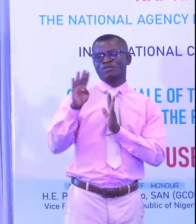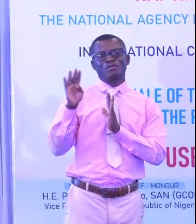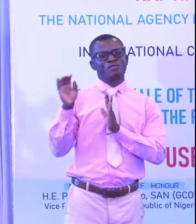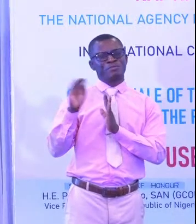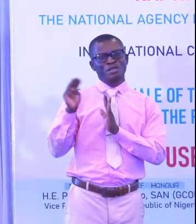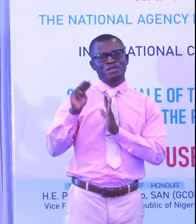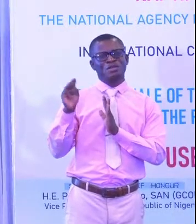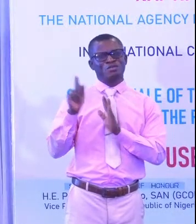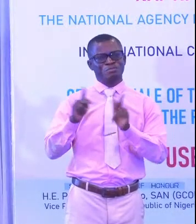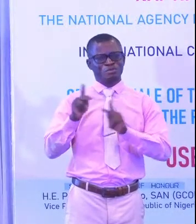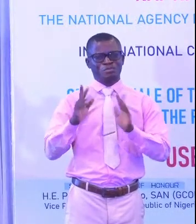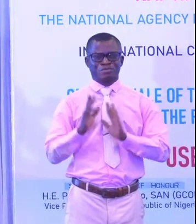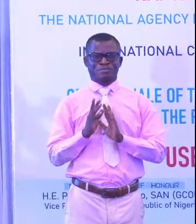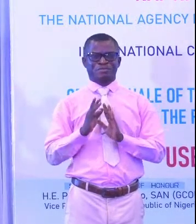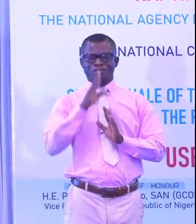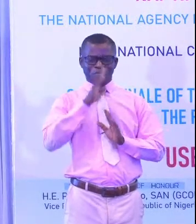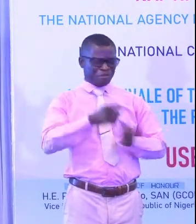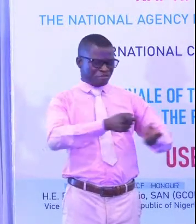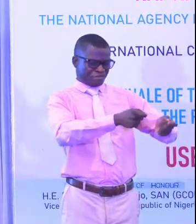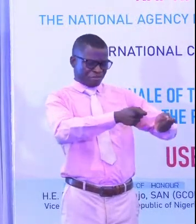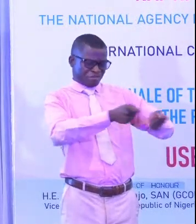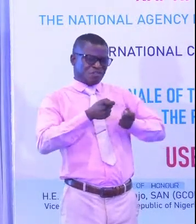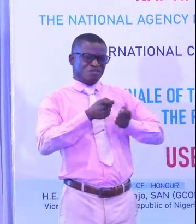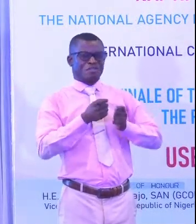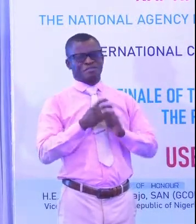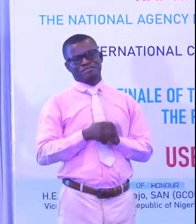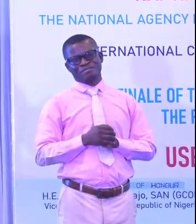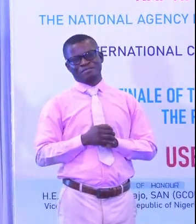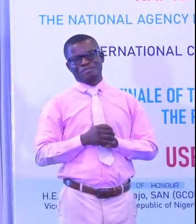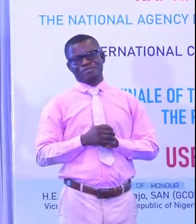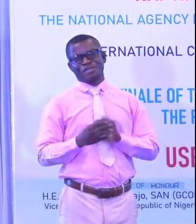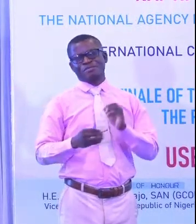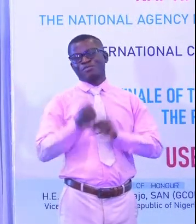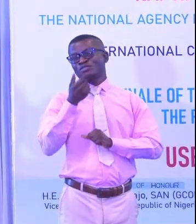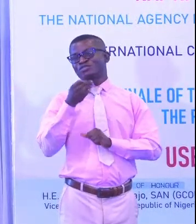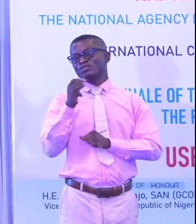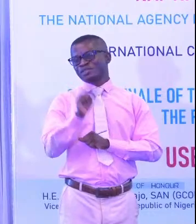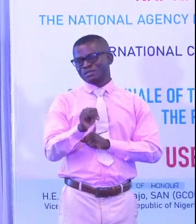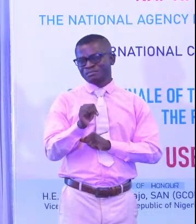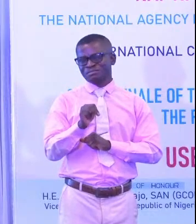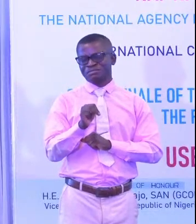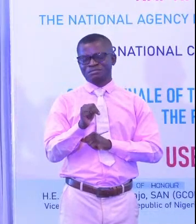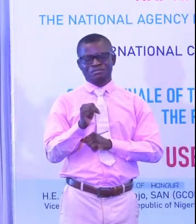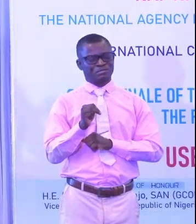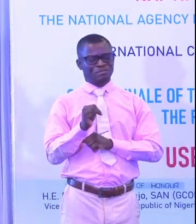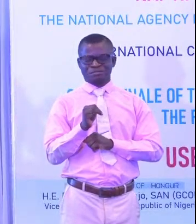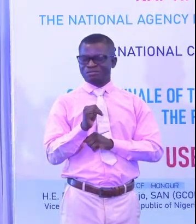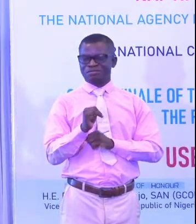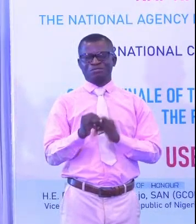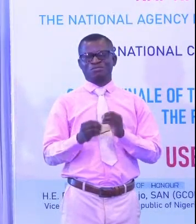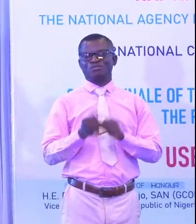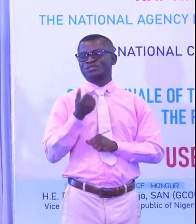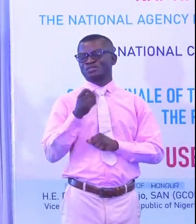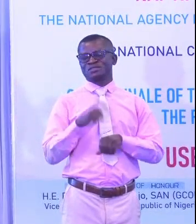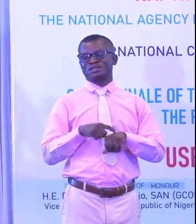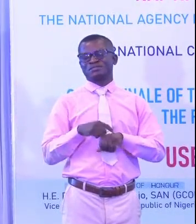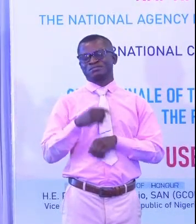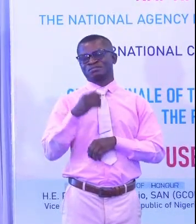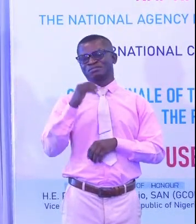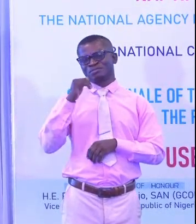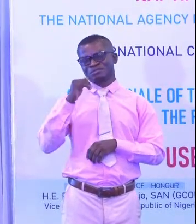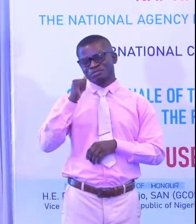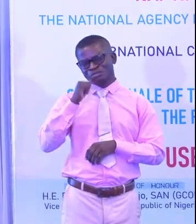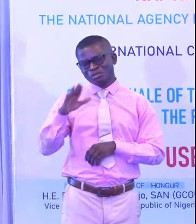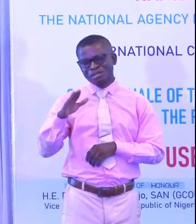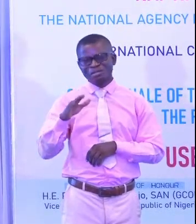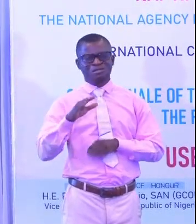the globe are victims of trafficking, and most of them, sadly, as so often, are women, children,